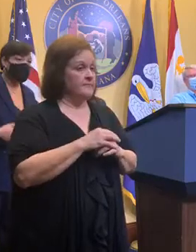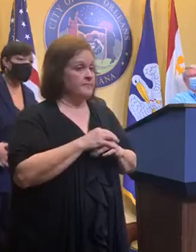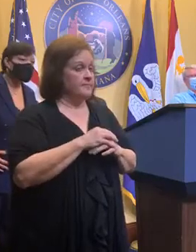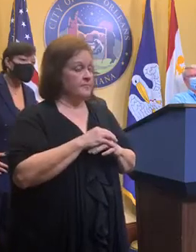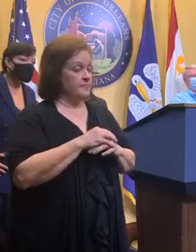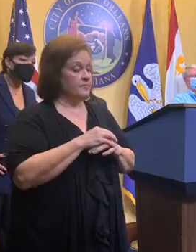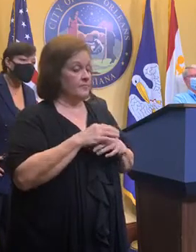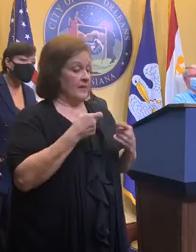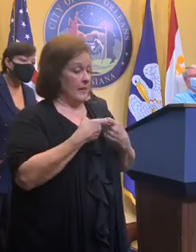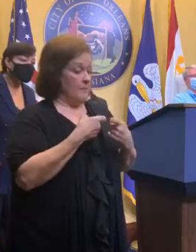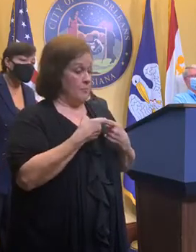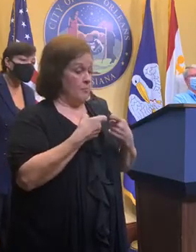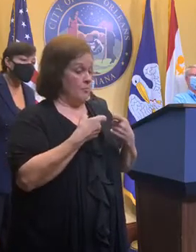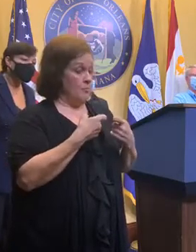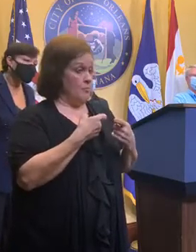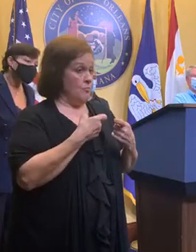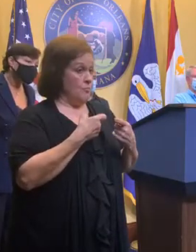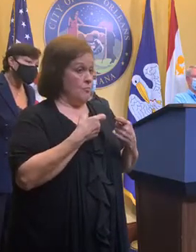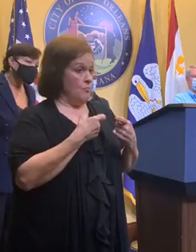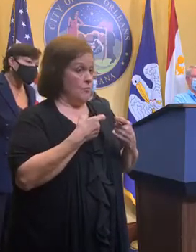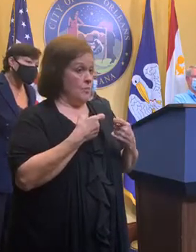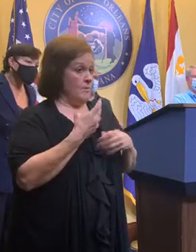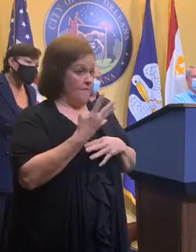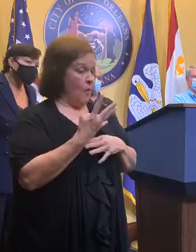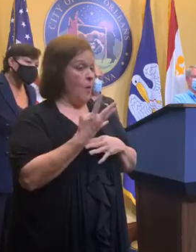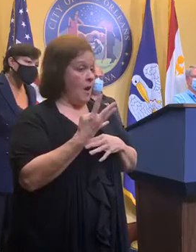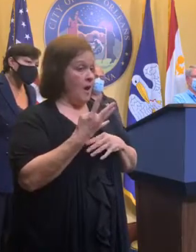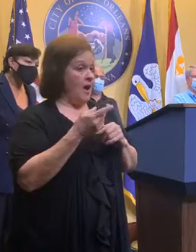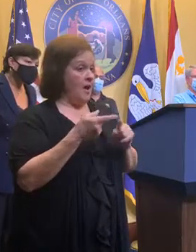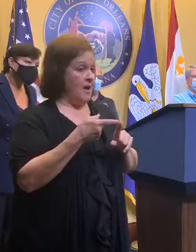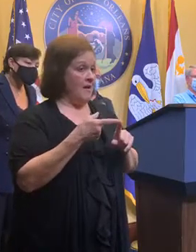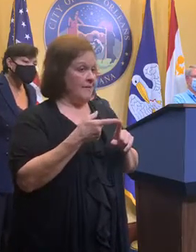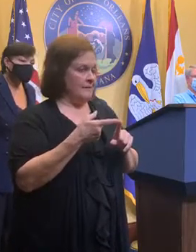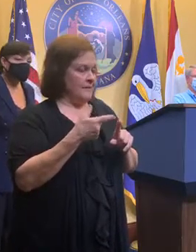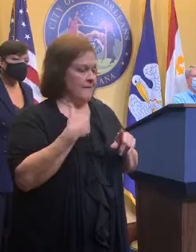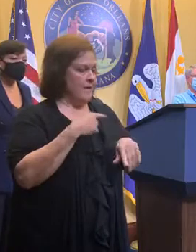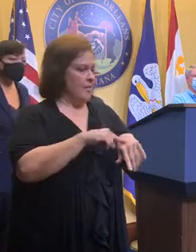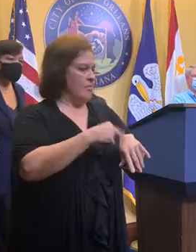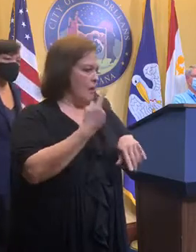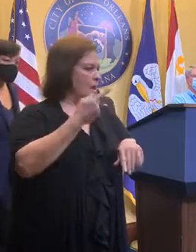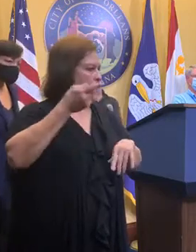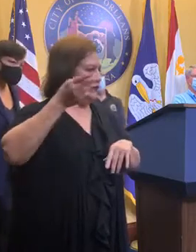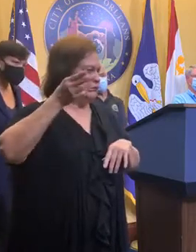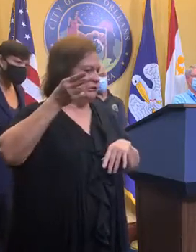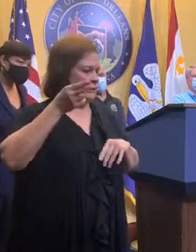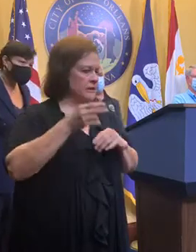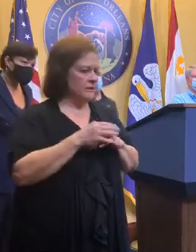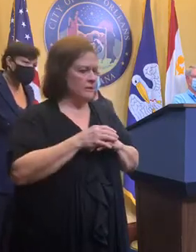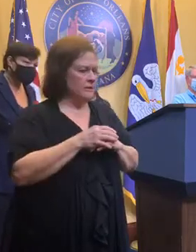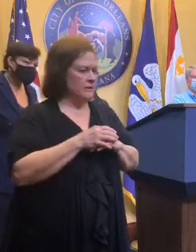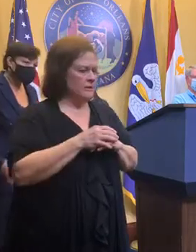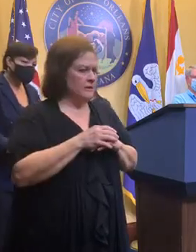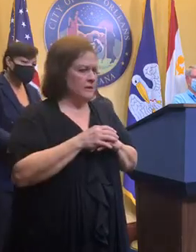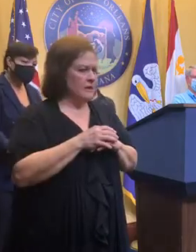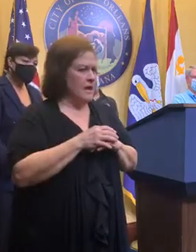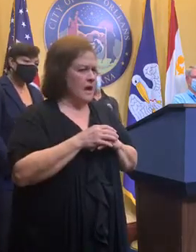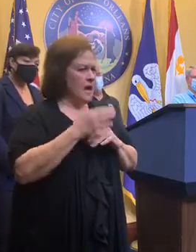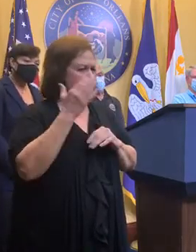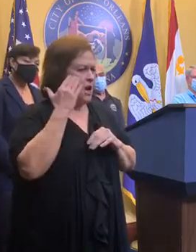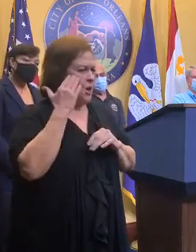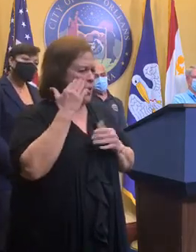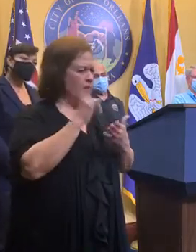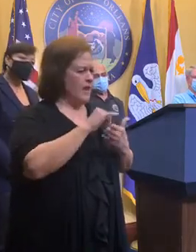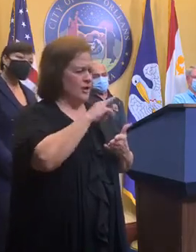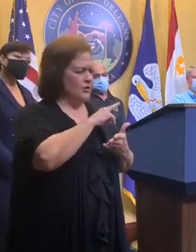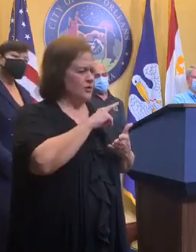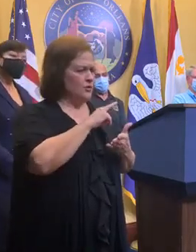There's Turbine 4 has a long history. And I'm curious, I know y'all haven't done a root cause or anything like that,